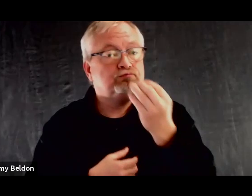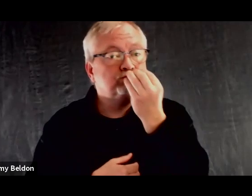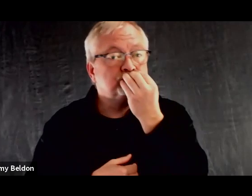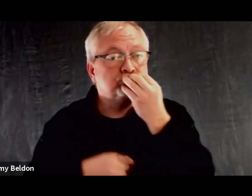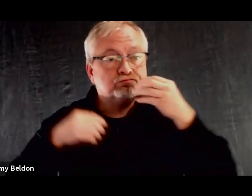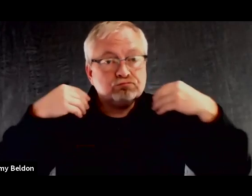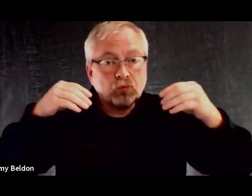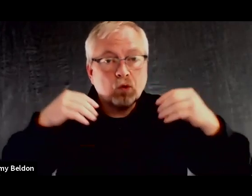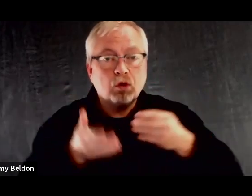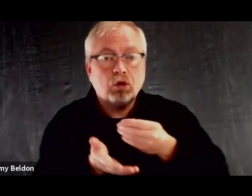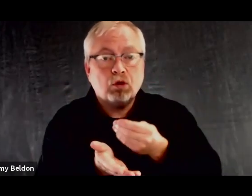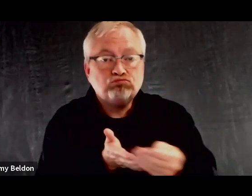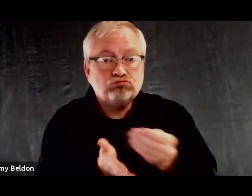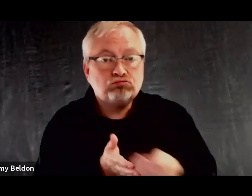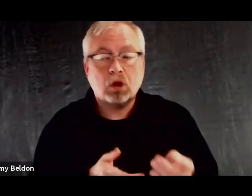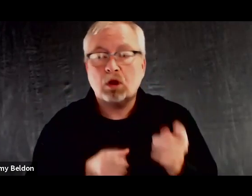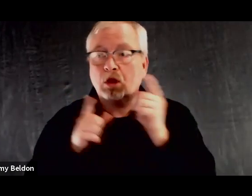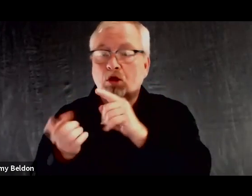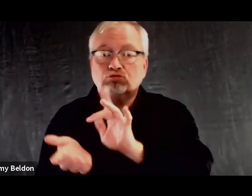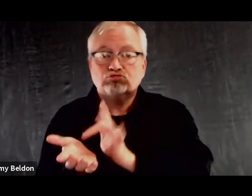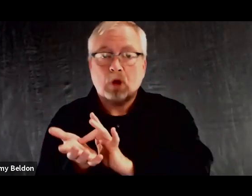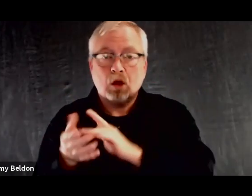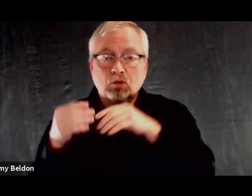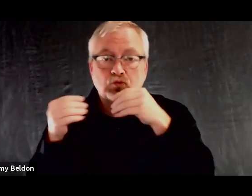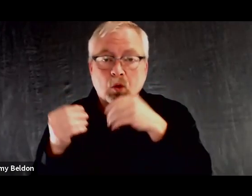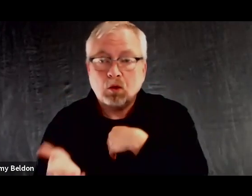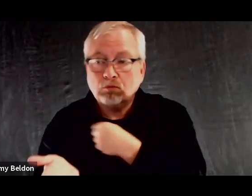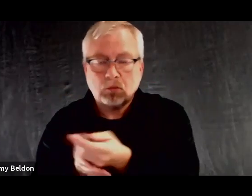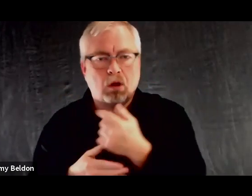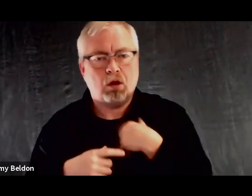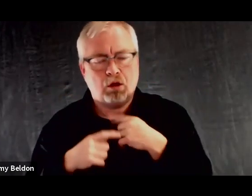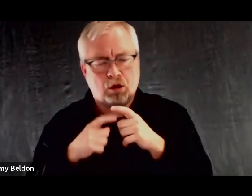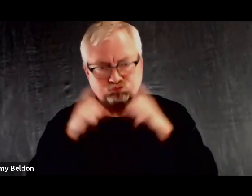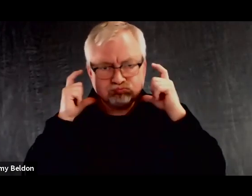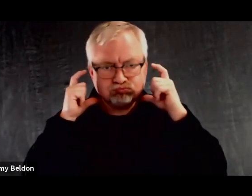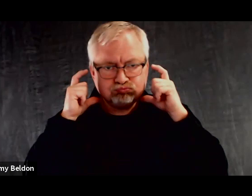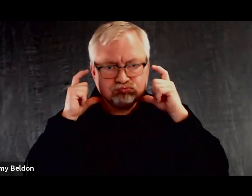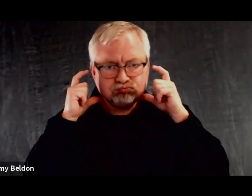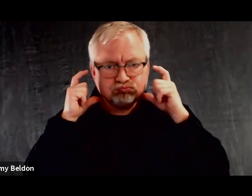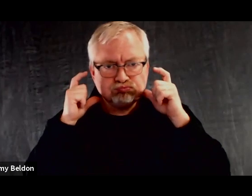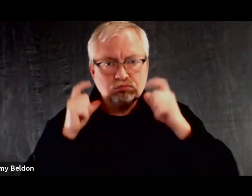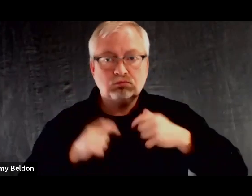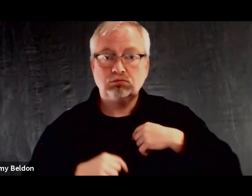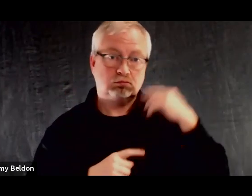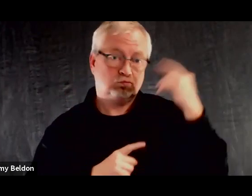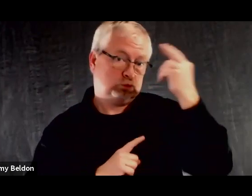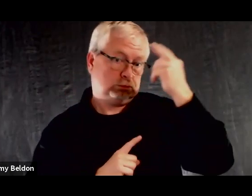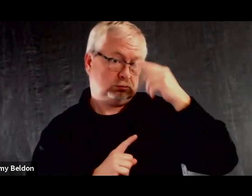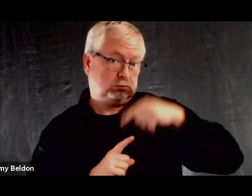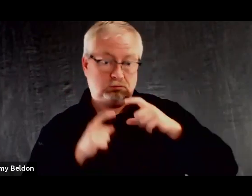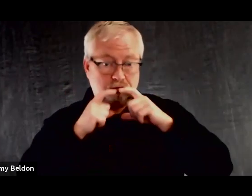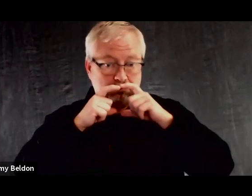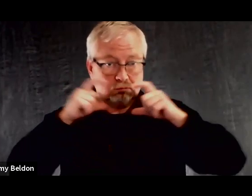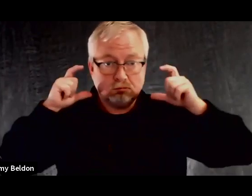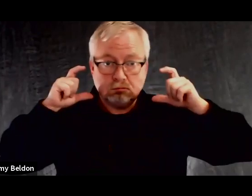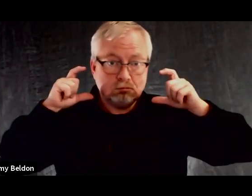the drugstore. I do wear a mask, and again, we've kind of talked about the reasons for that. Is for